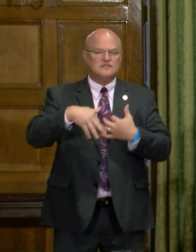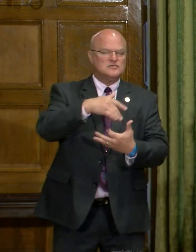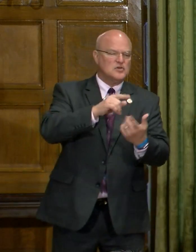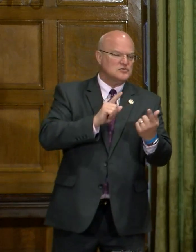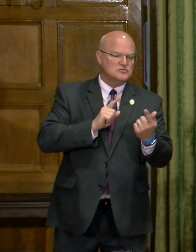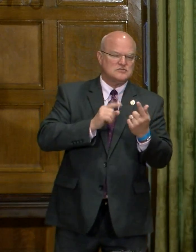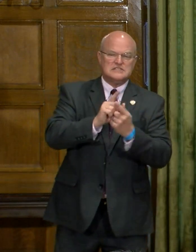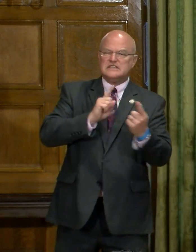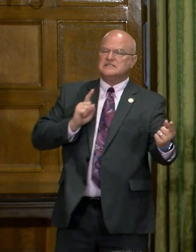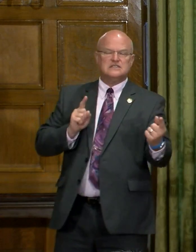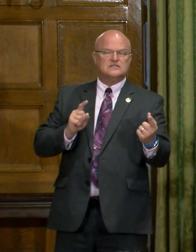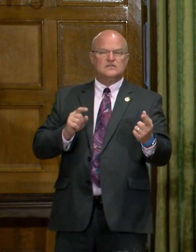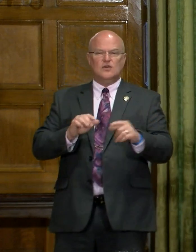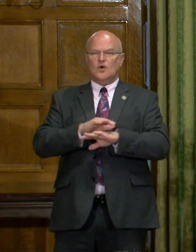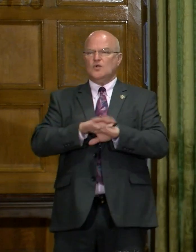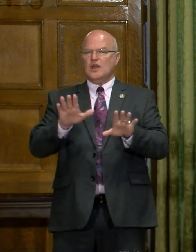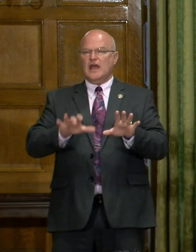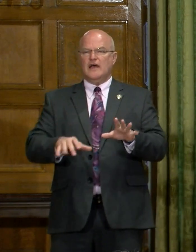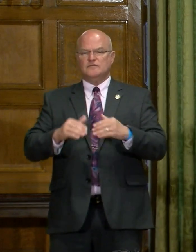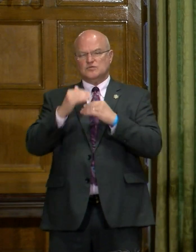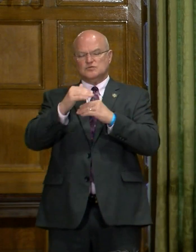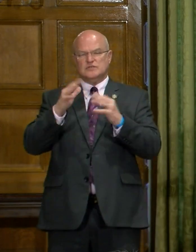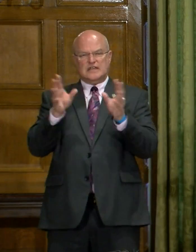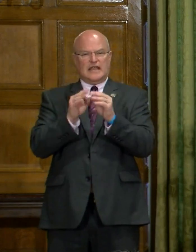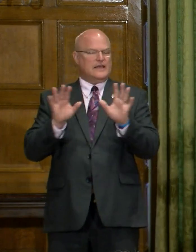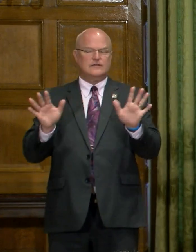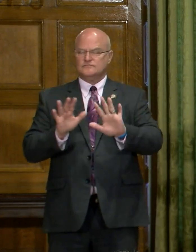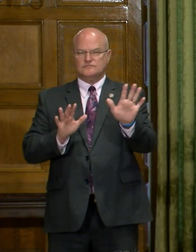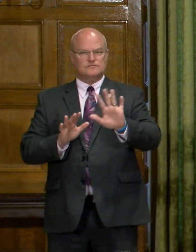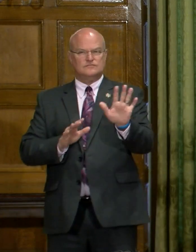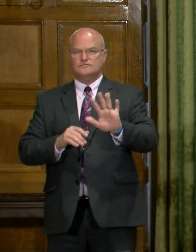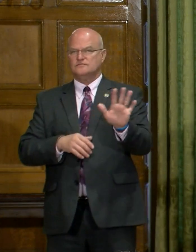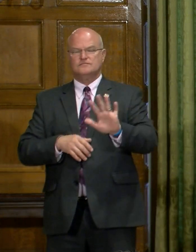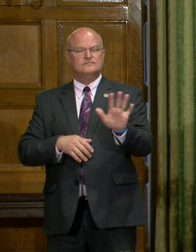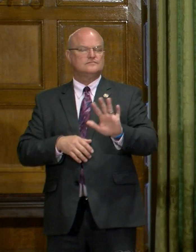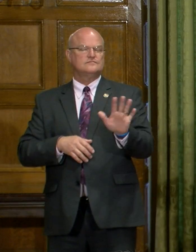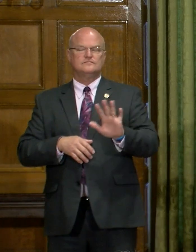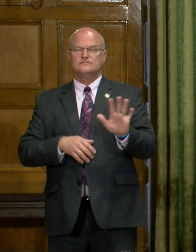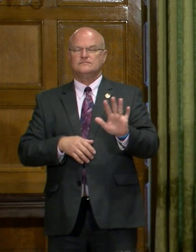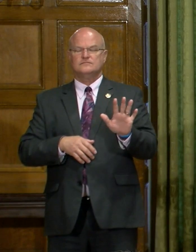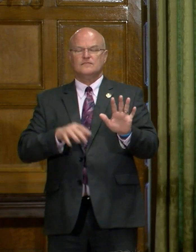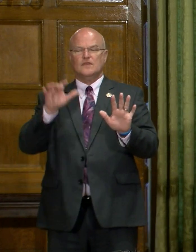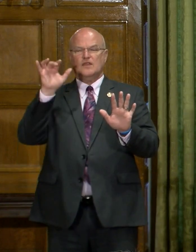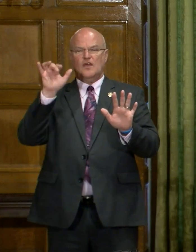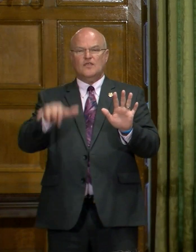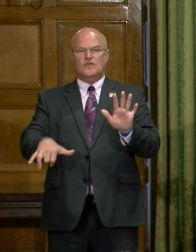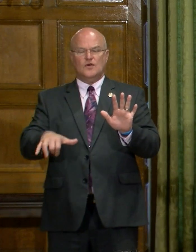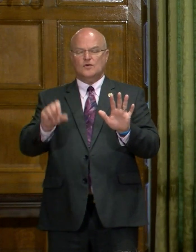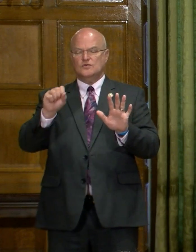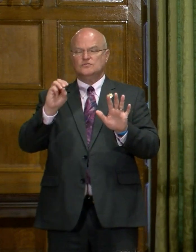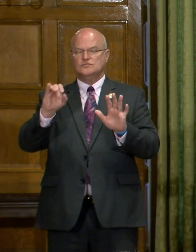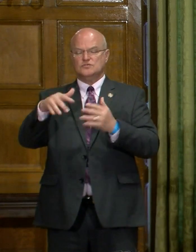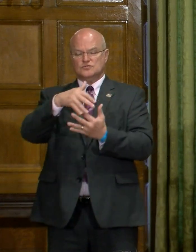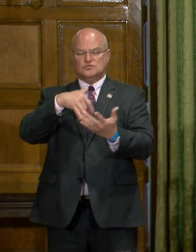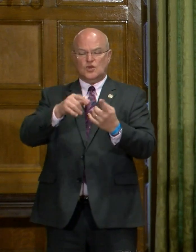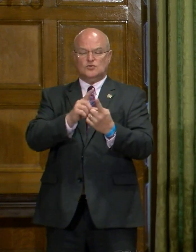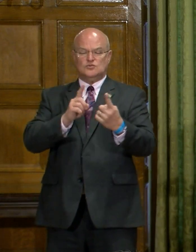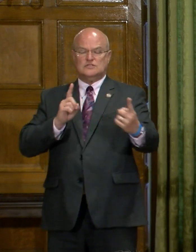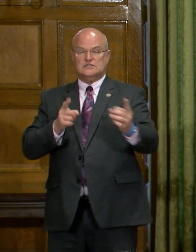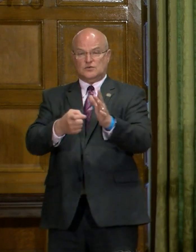social distance, or we don't have to restrict our gatherings. That is not true. Those social